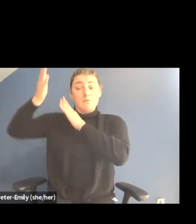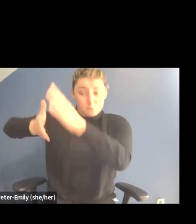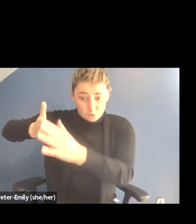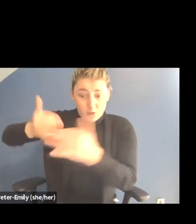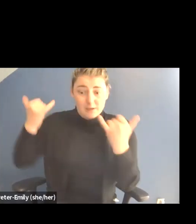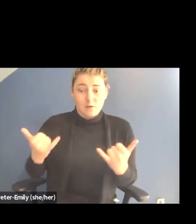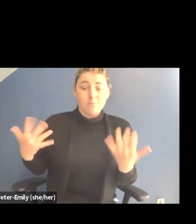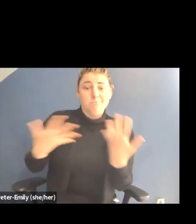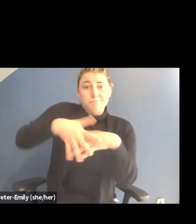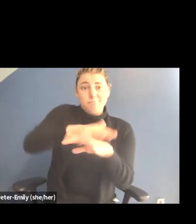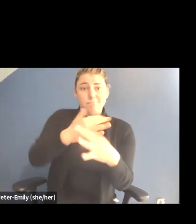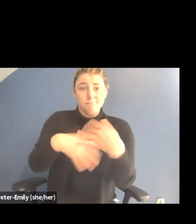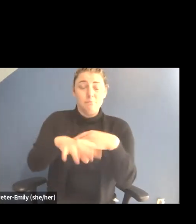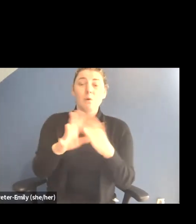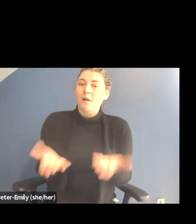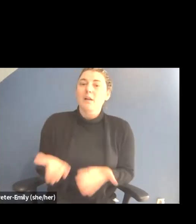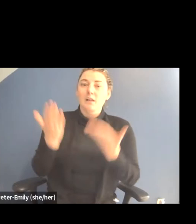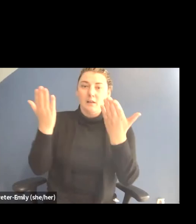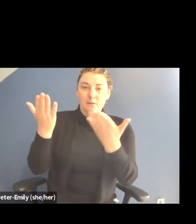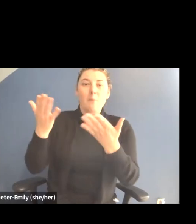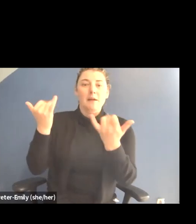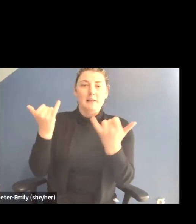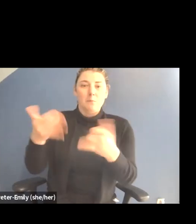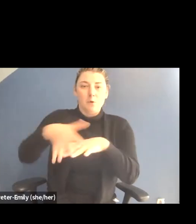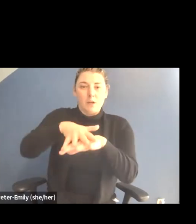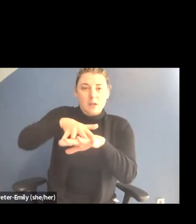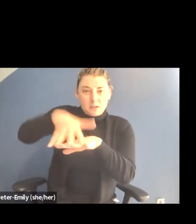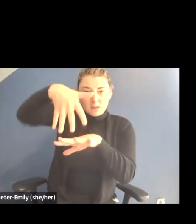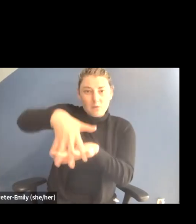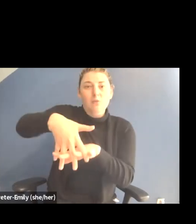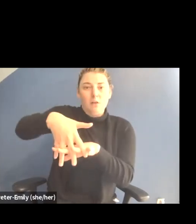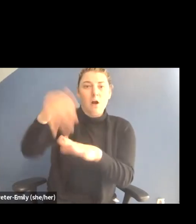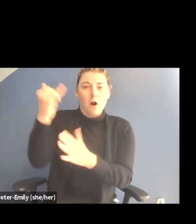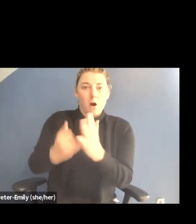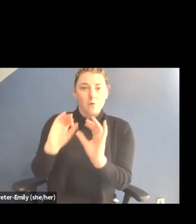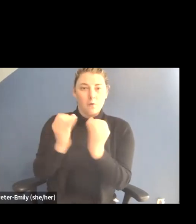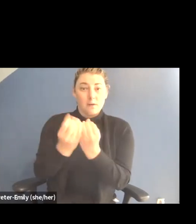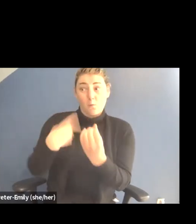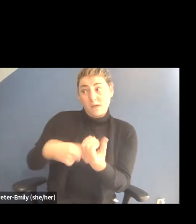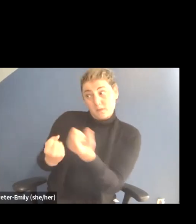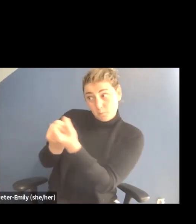up contemporary Indigenous arts organizations that we can all support and learn from.